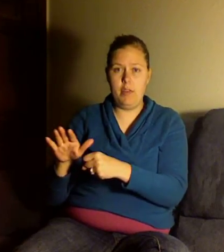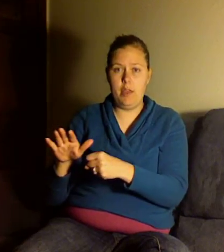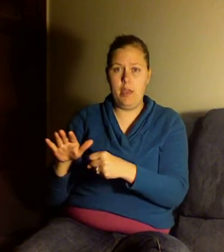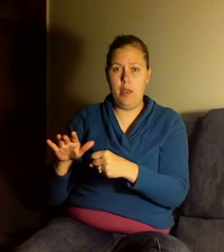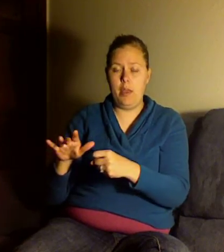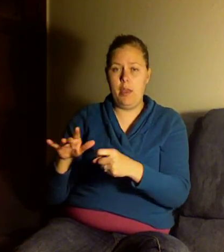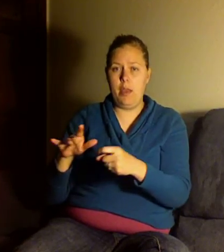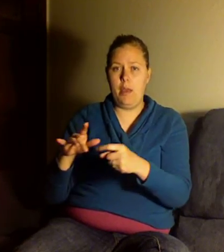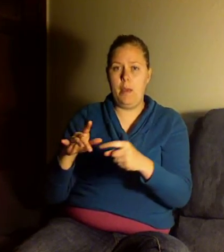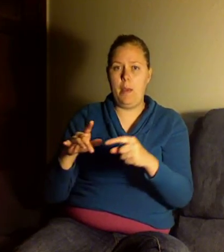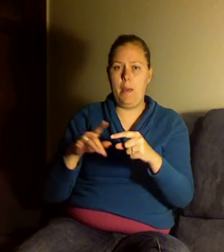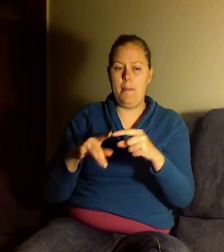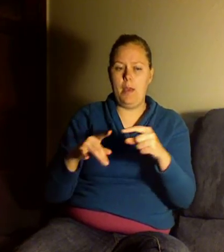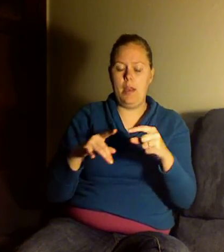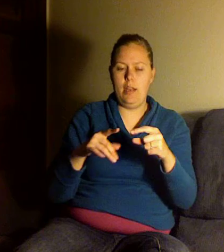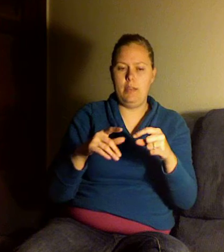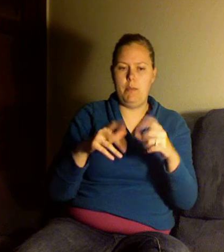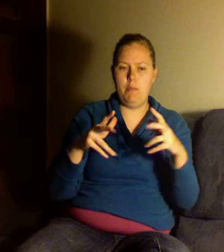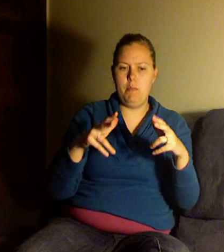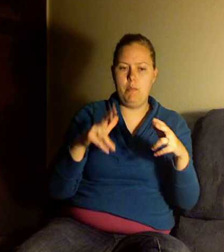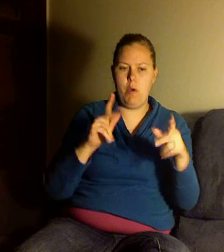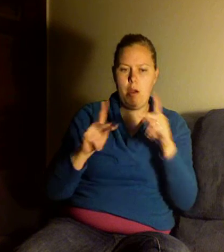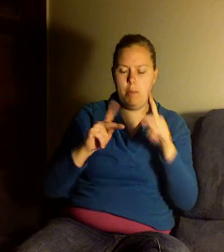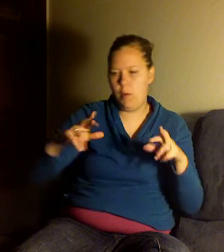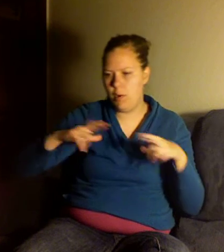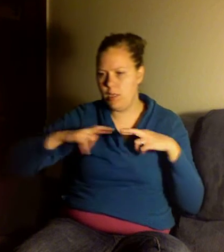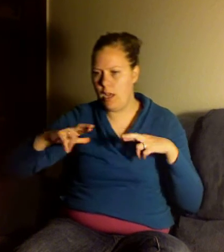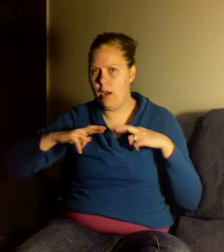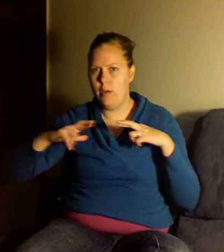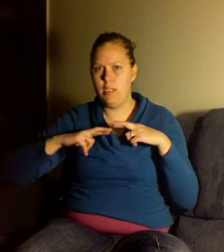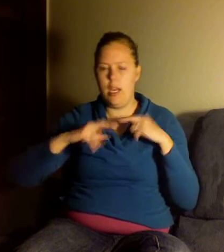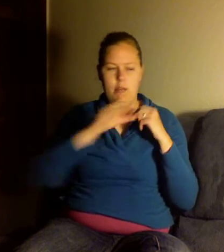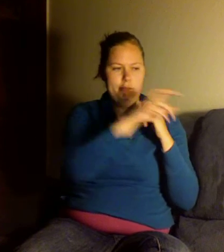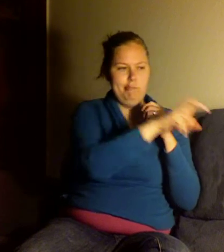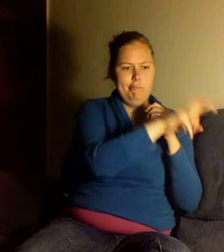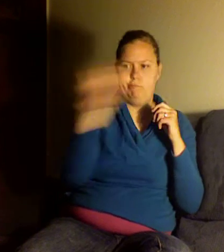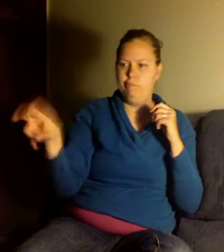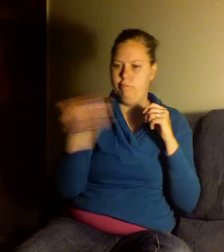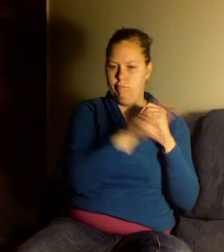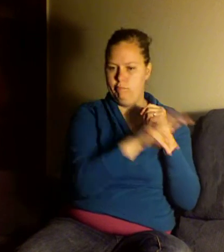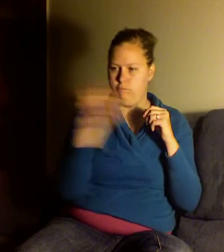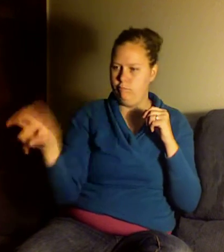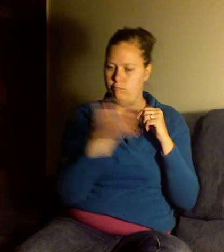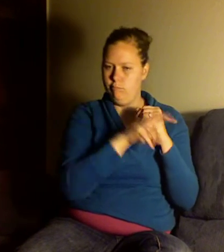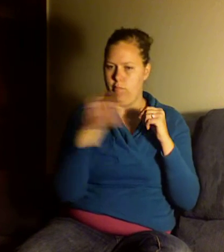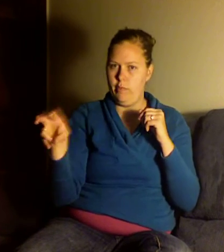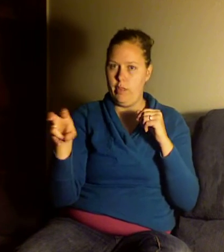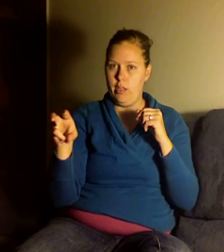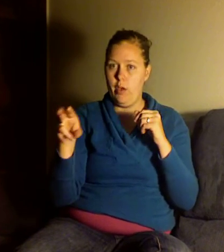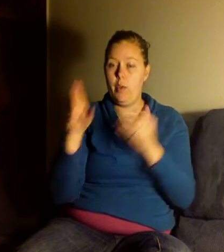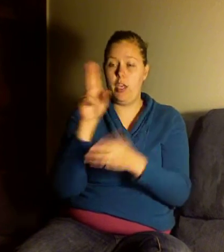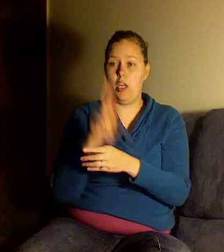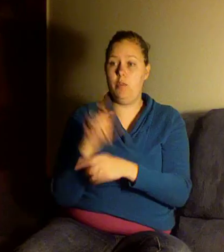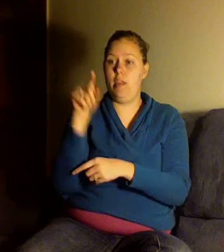as more baby boomers retire and more people go from this side of the equation to this side of the equation, then we can use the trust to kind of make up